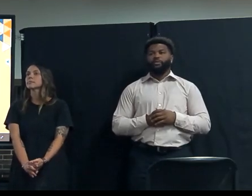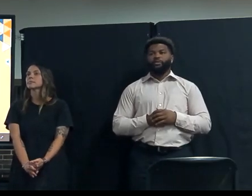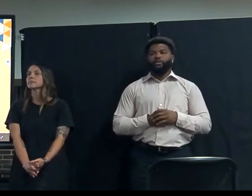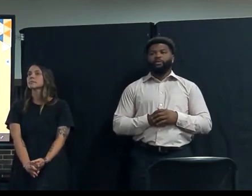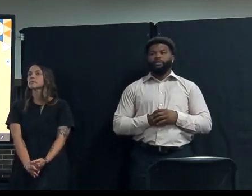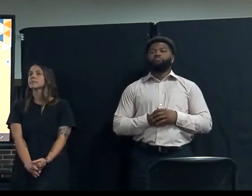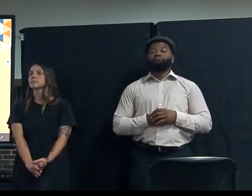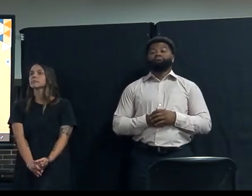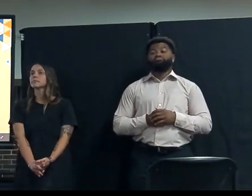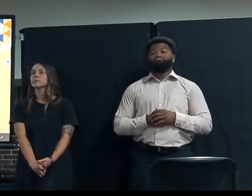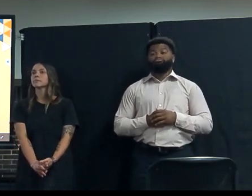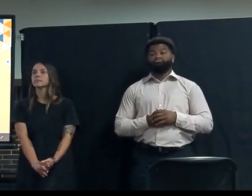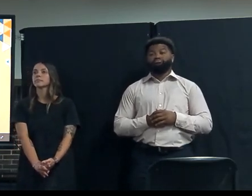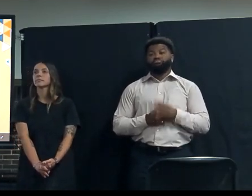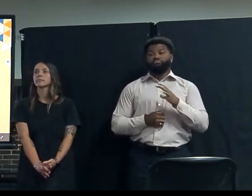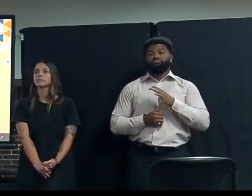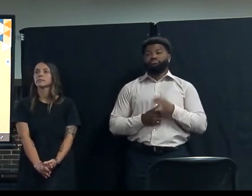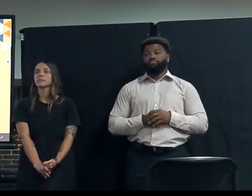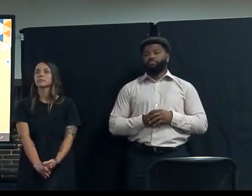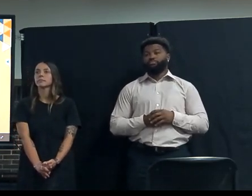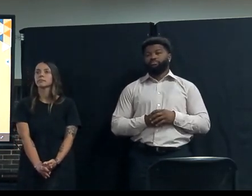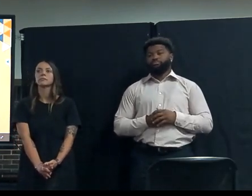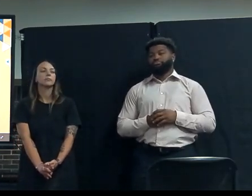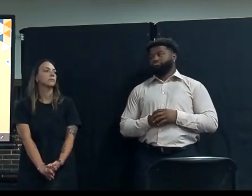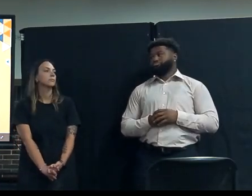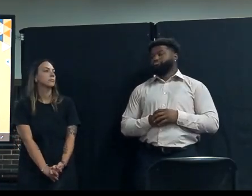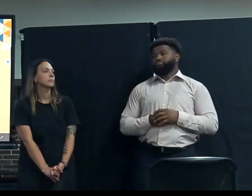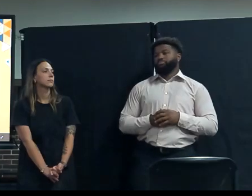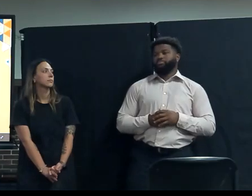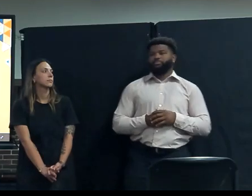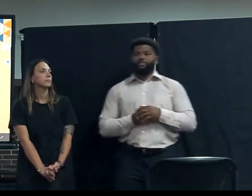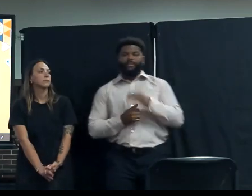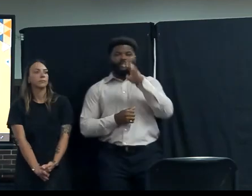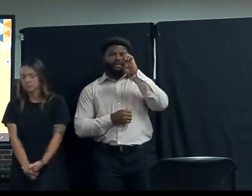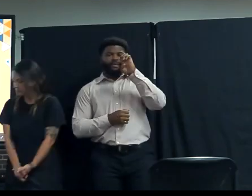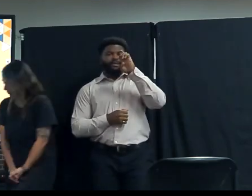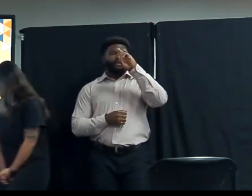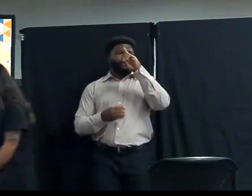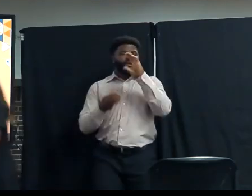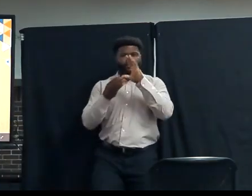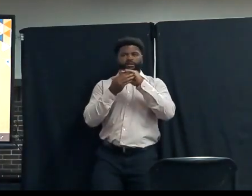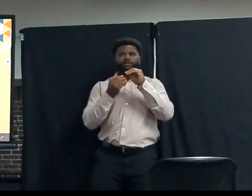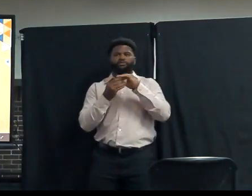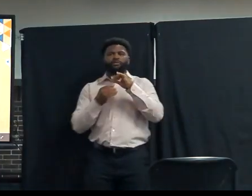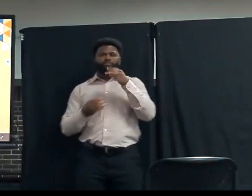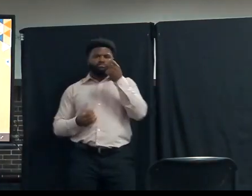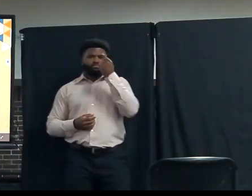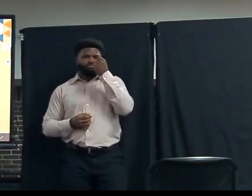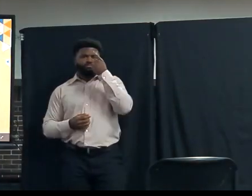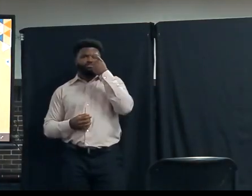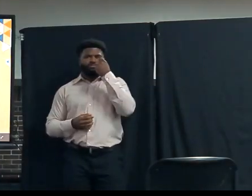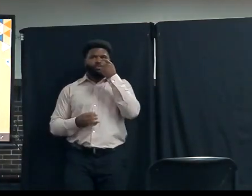Been in place a long time. No, I get that. We're lumping all disabilities together